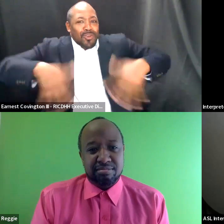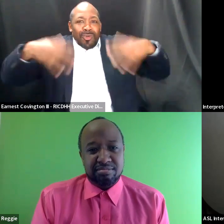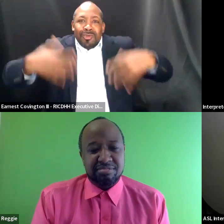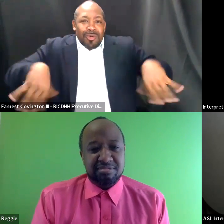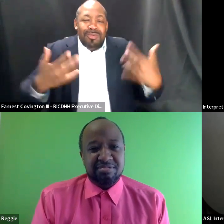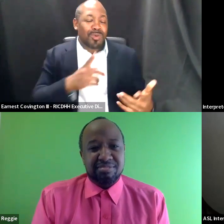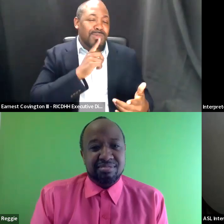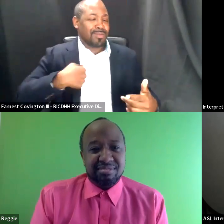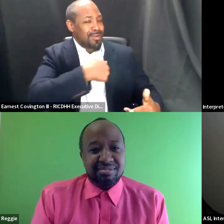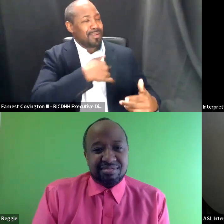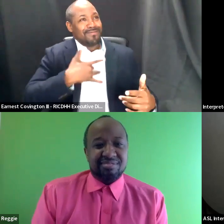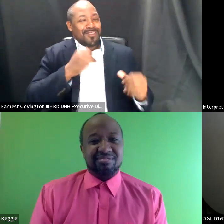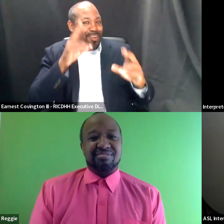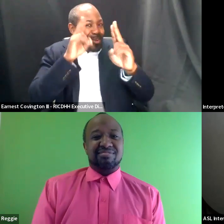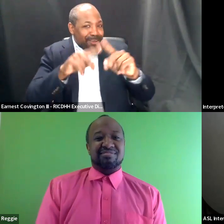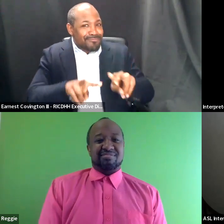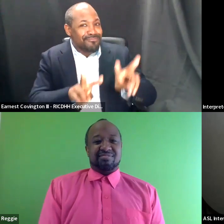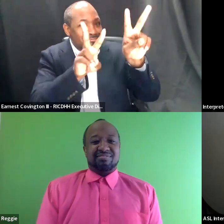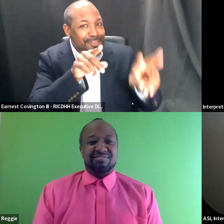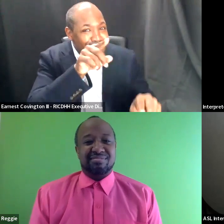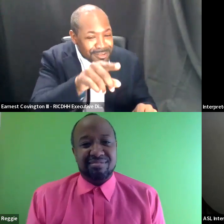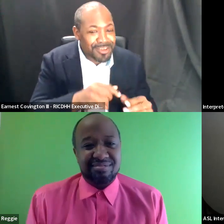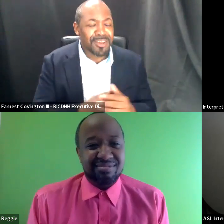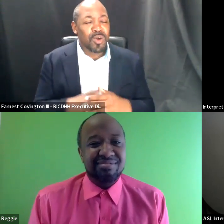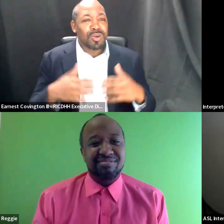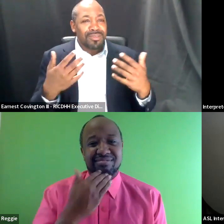to pursue their PhD, particularly at Gallaudet.